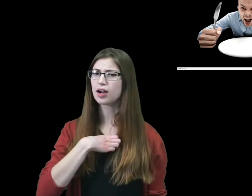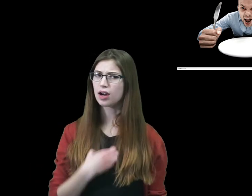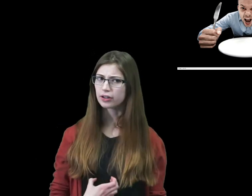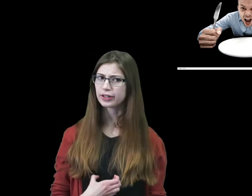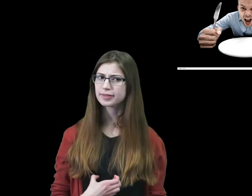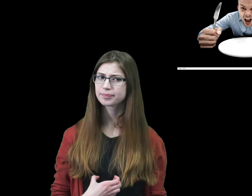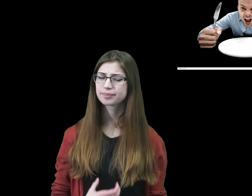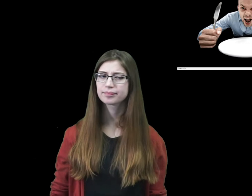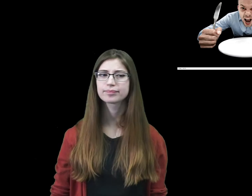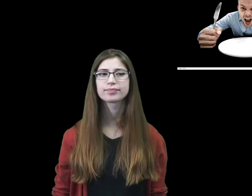Hungry.